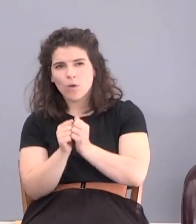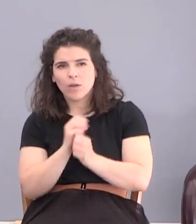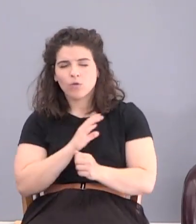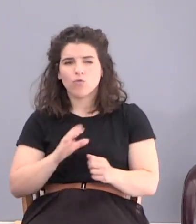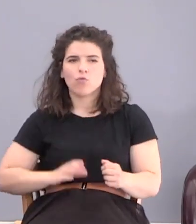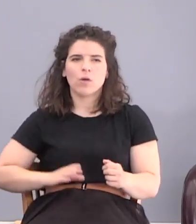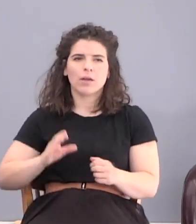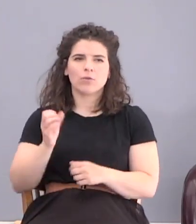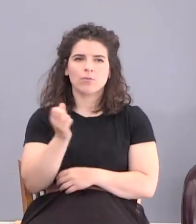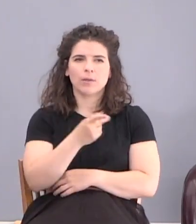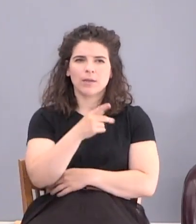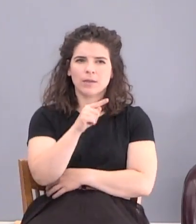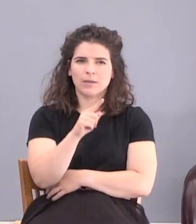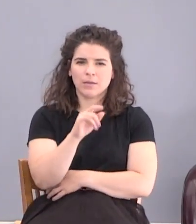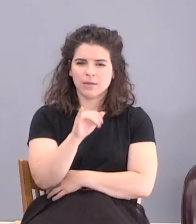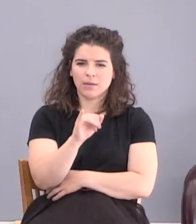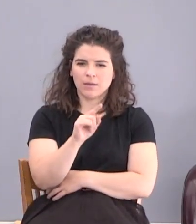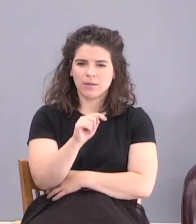2.